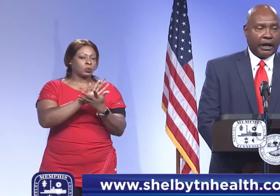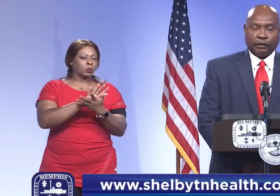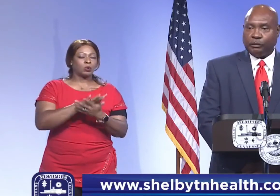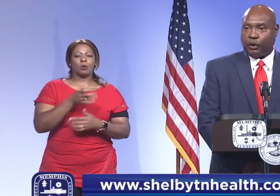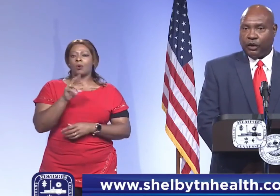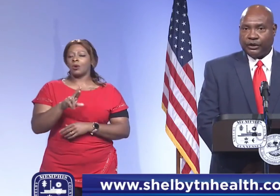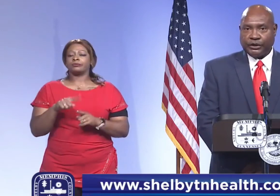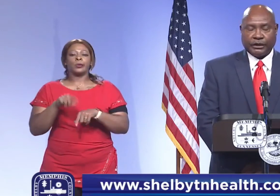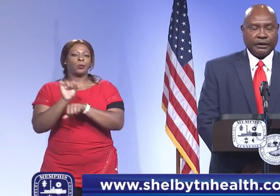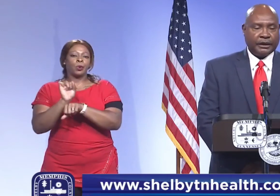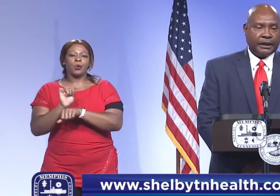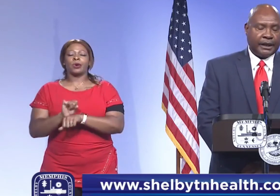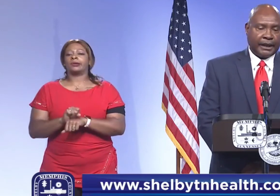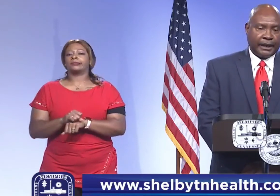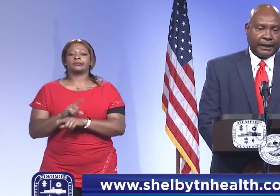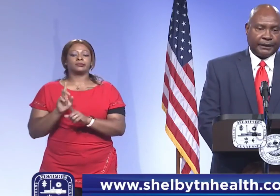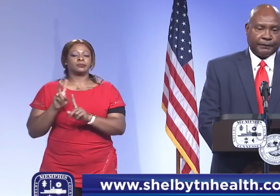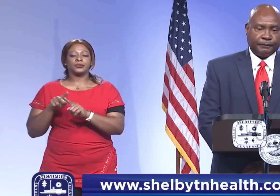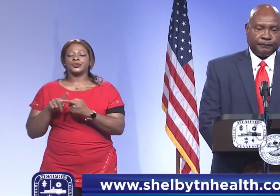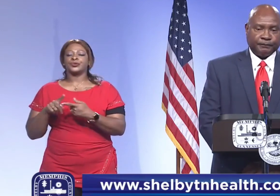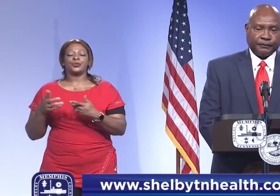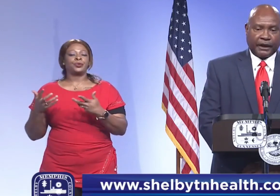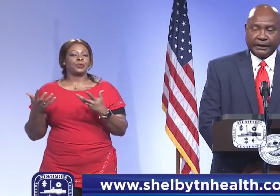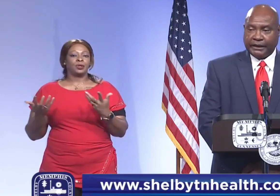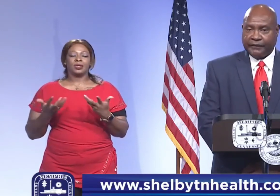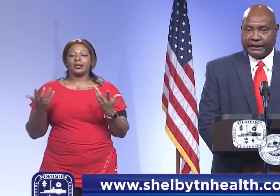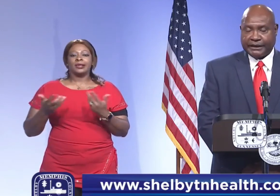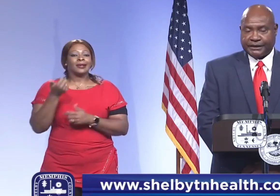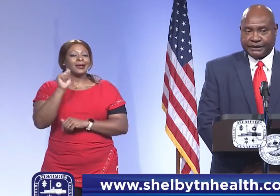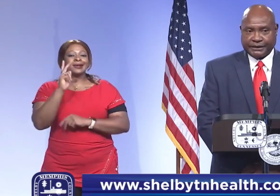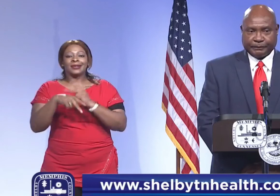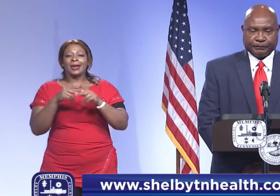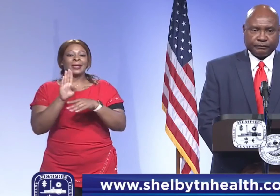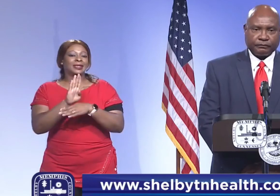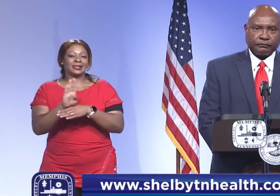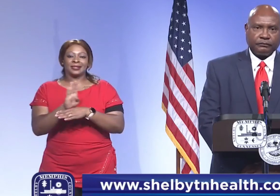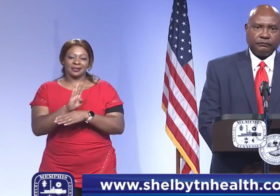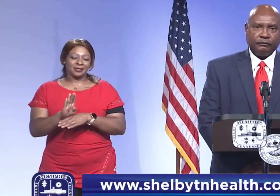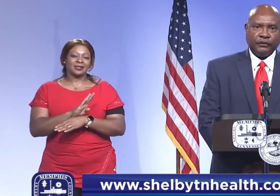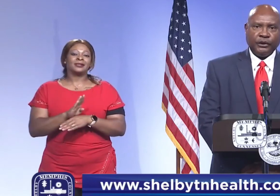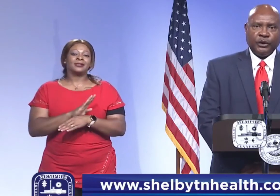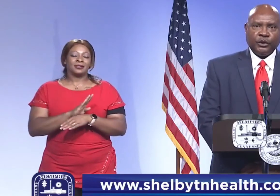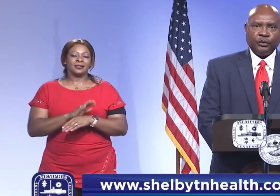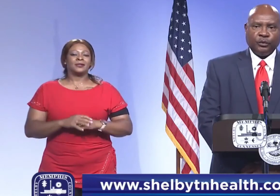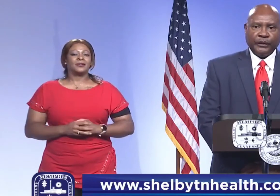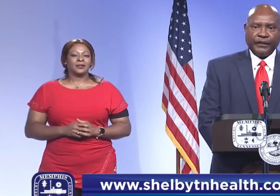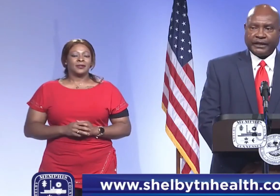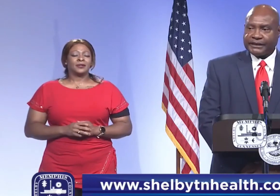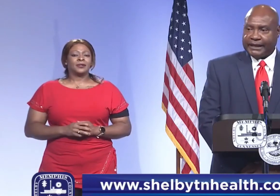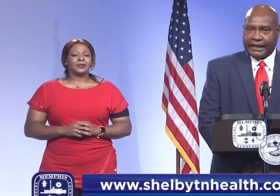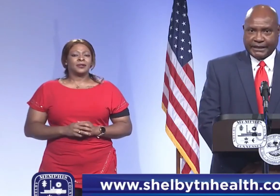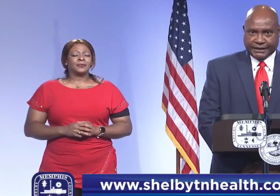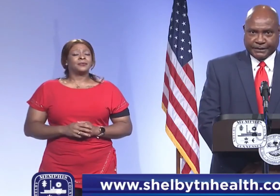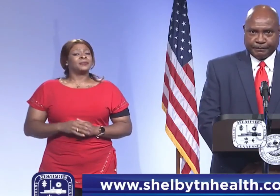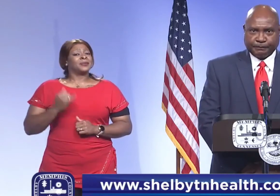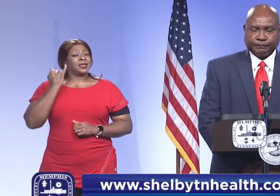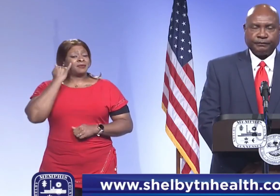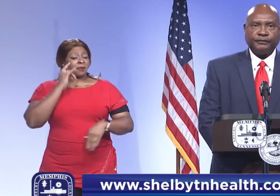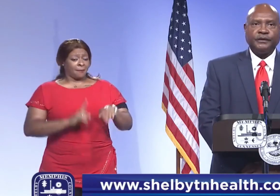or employer, or any other entity. When there's a